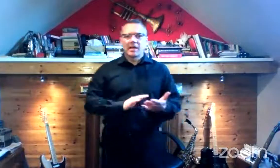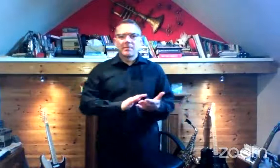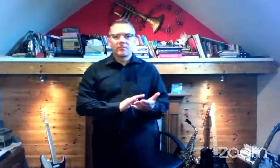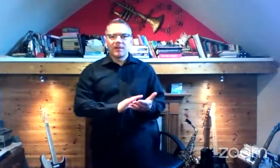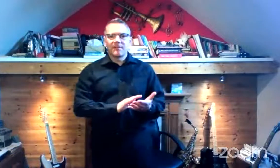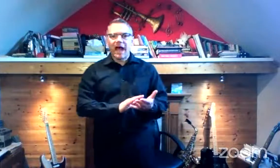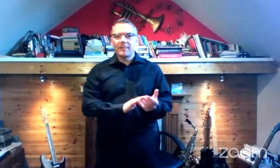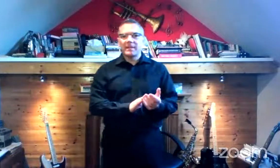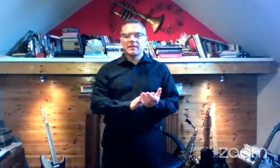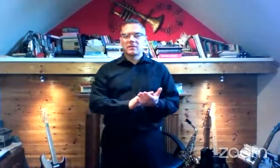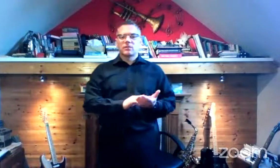Ready for happy?